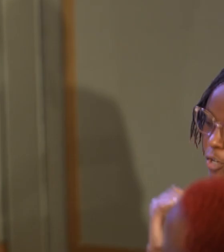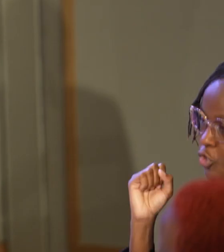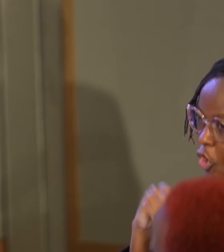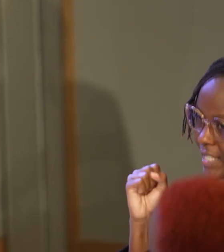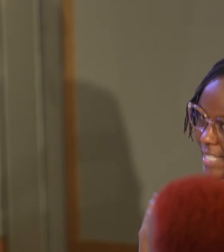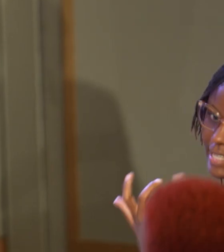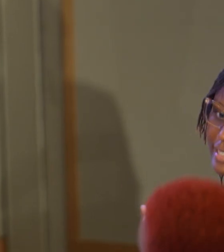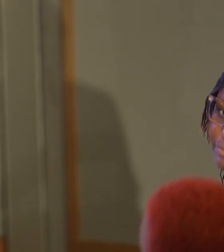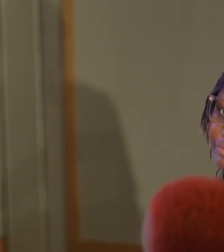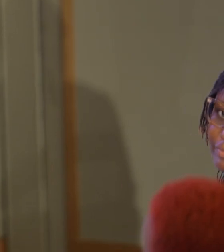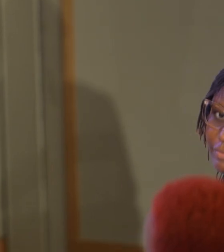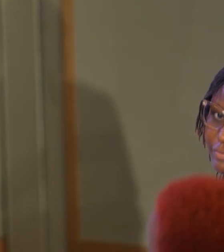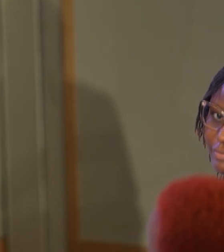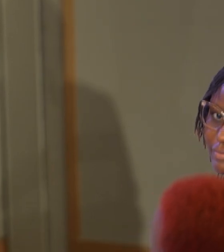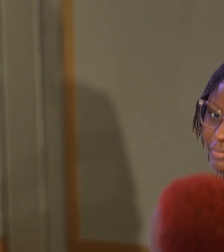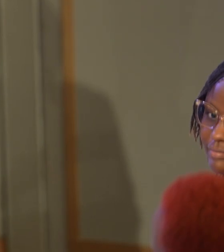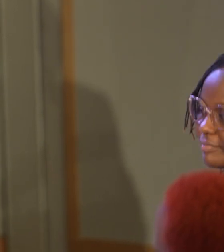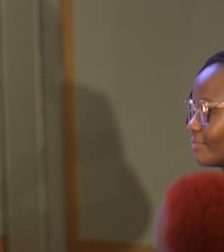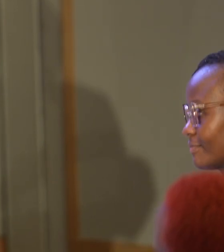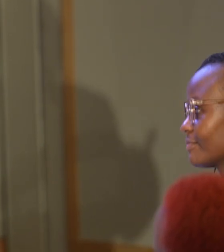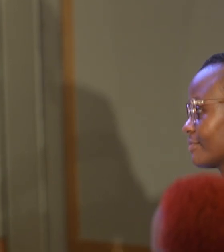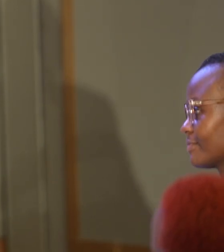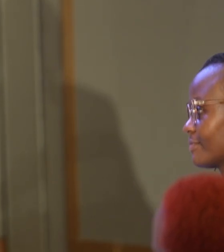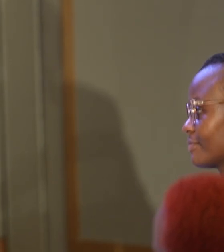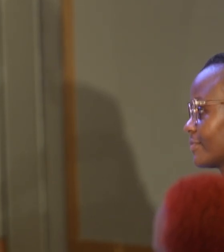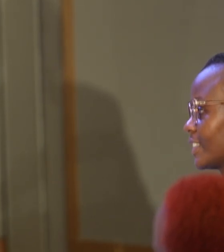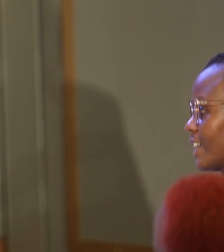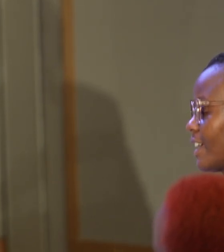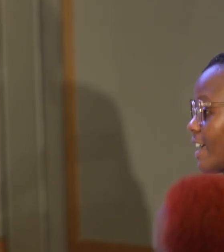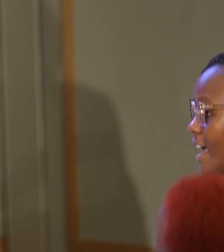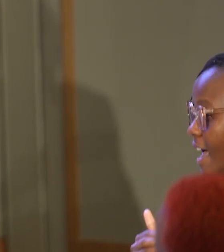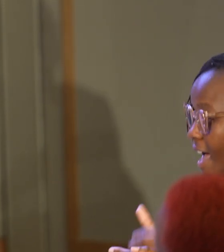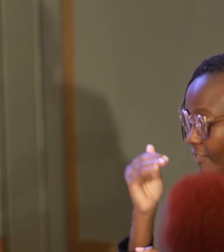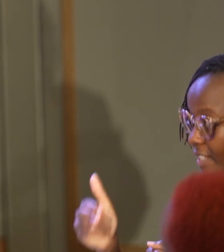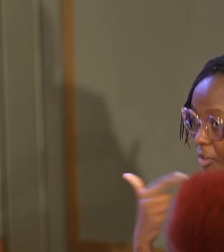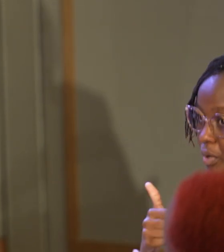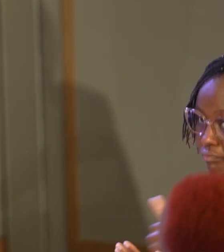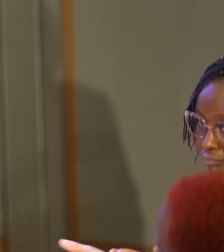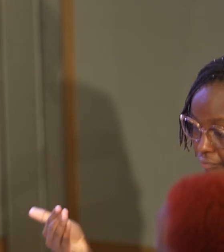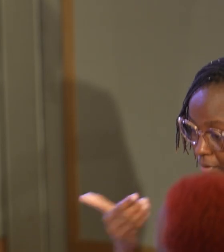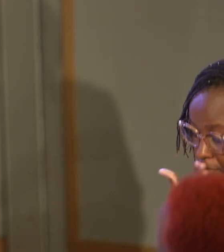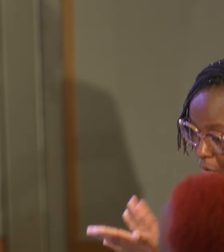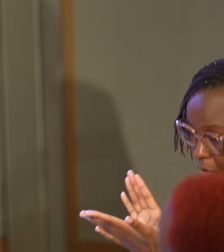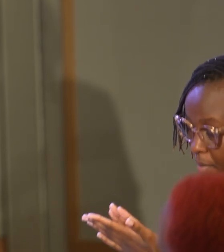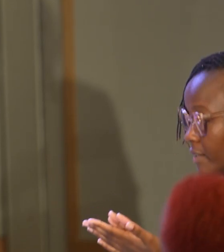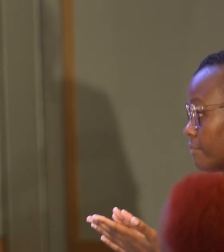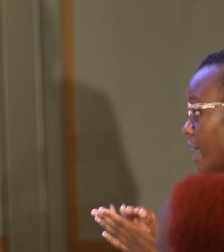consensus. From that point, we look at the comments, we take the inputs from the